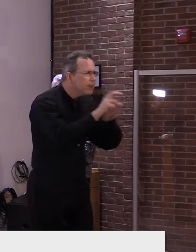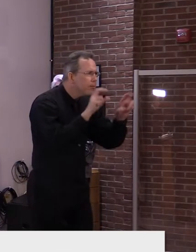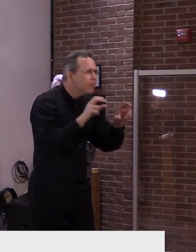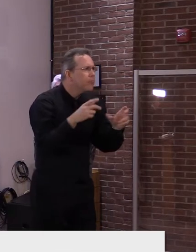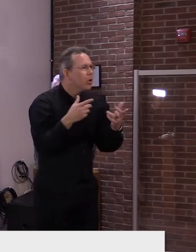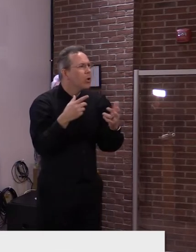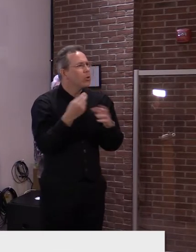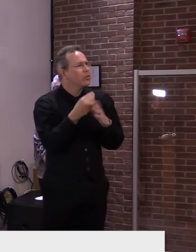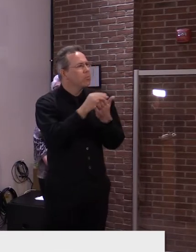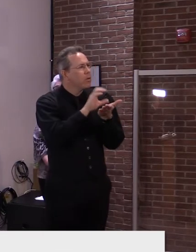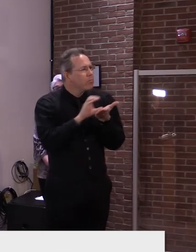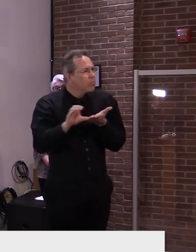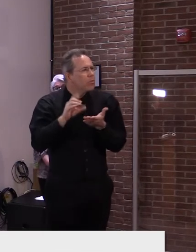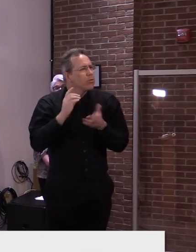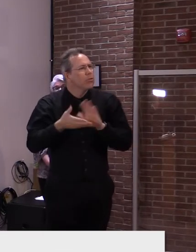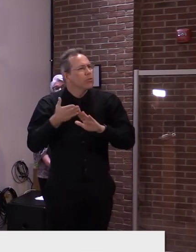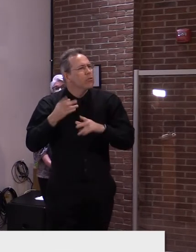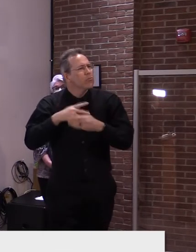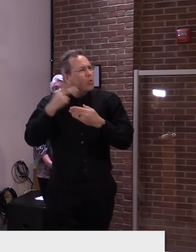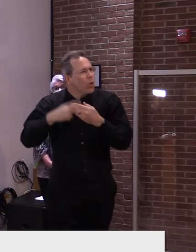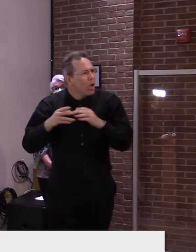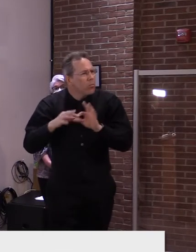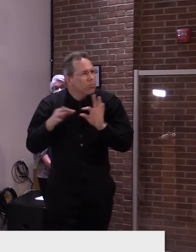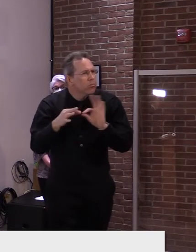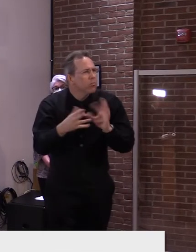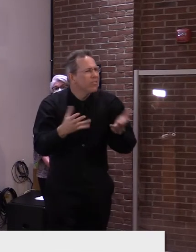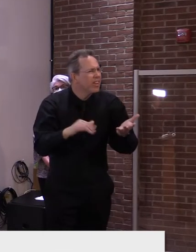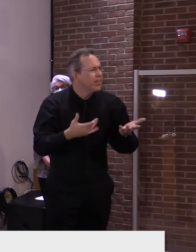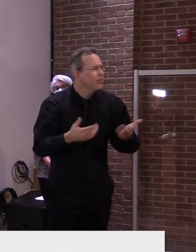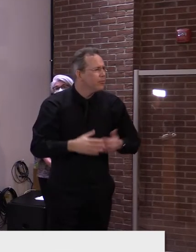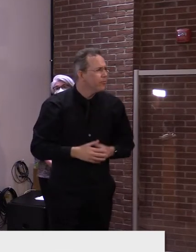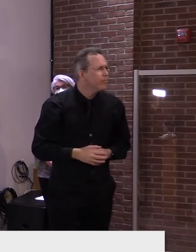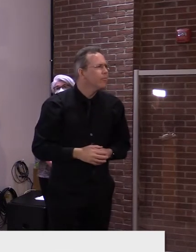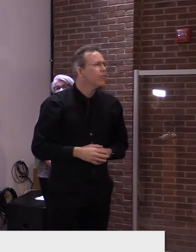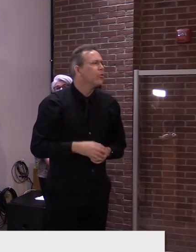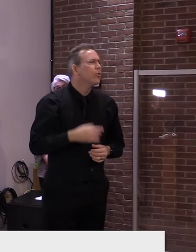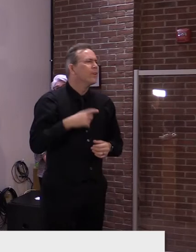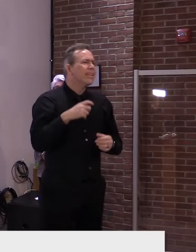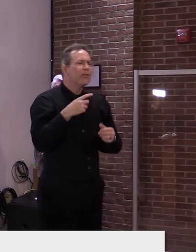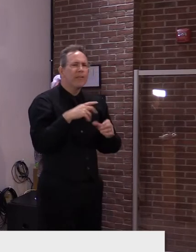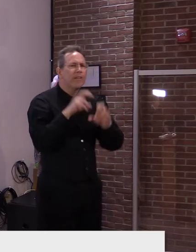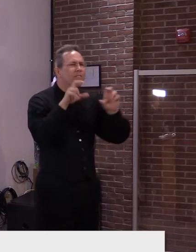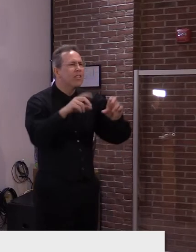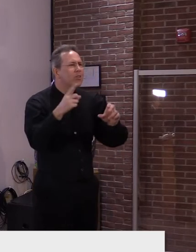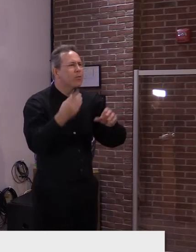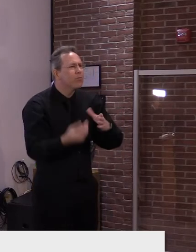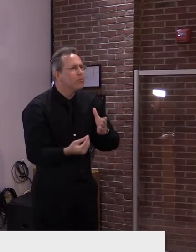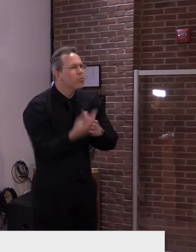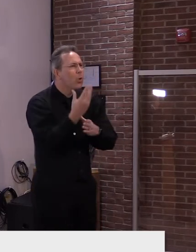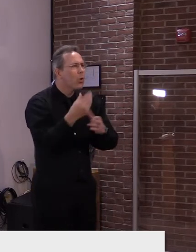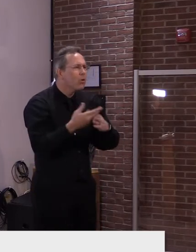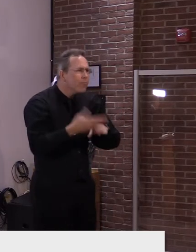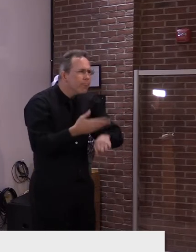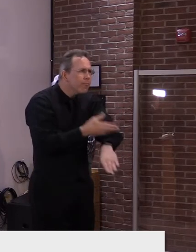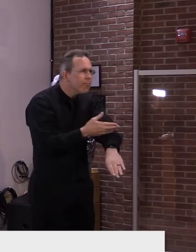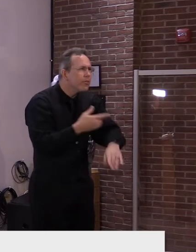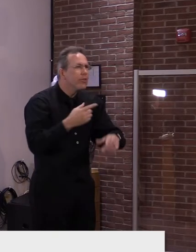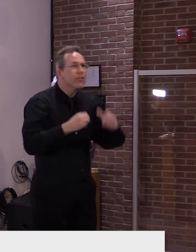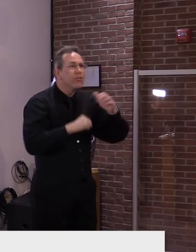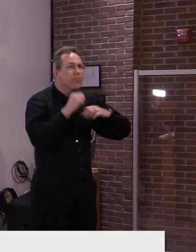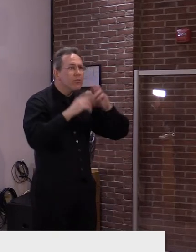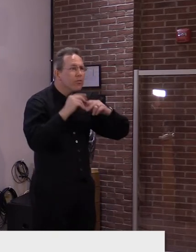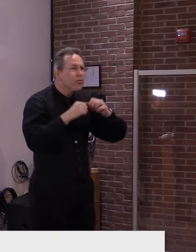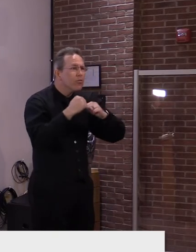And we know what our needs are, for instance, broadband, wastewater, water systems, and so